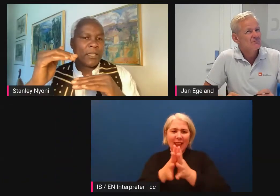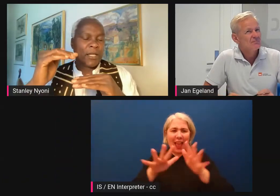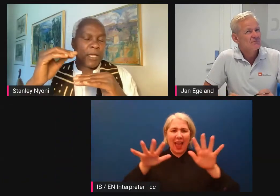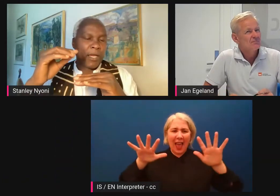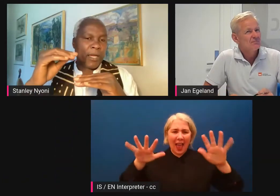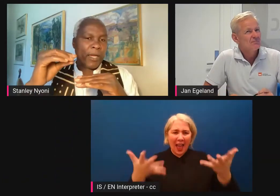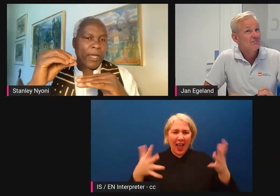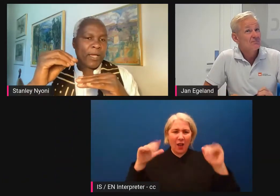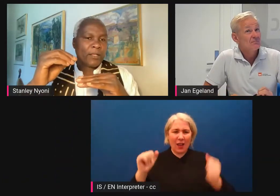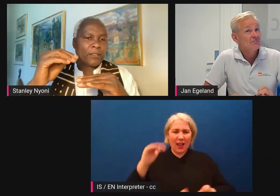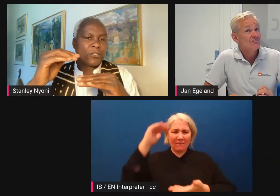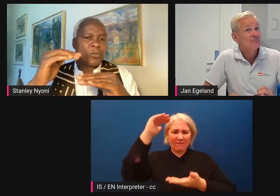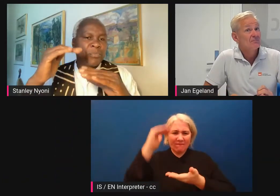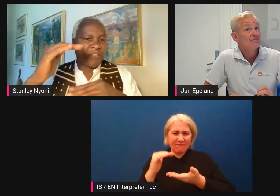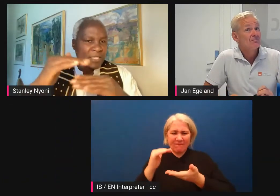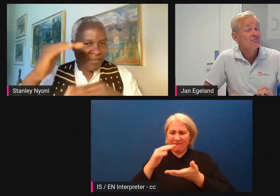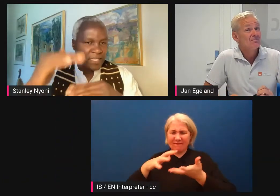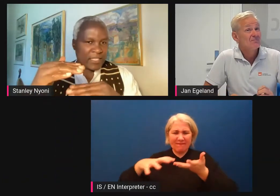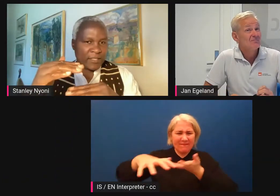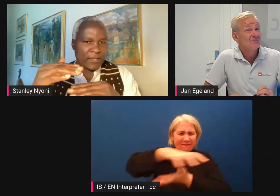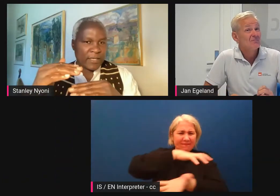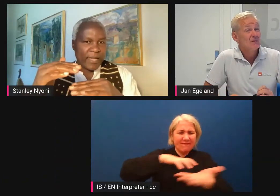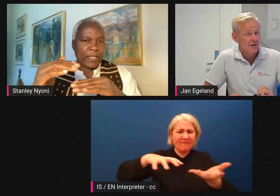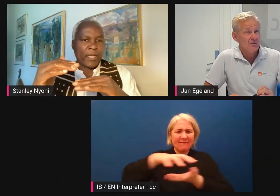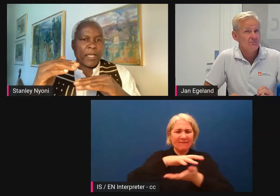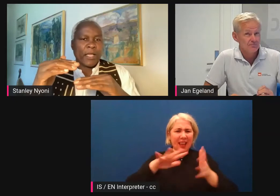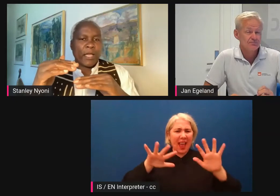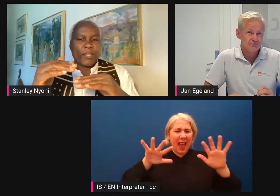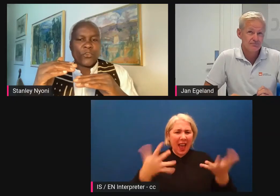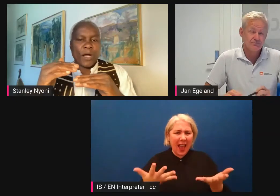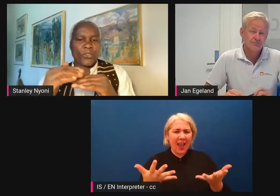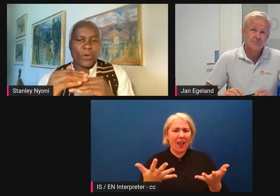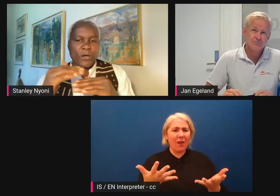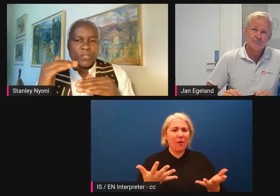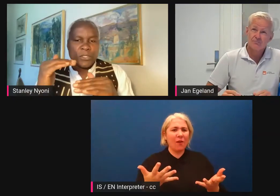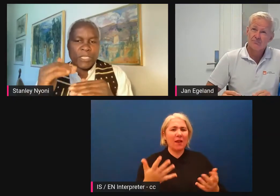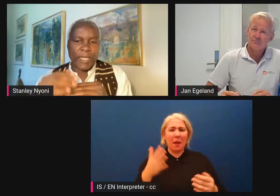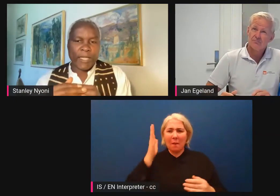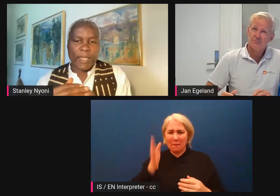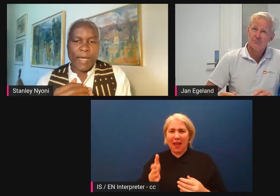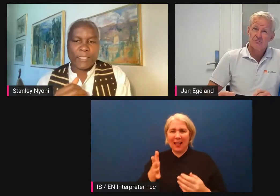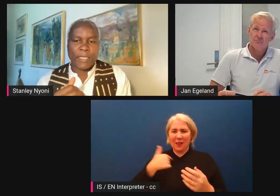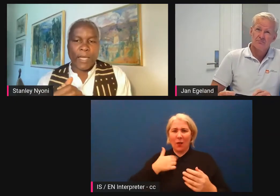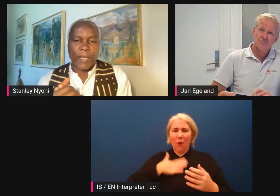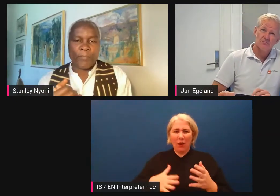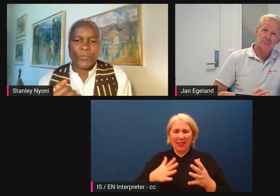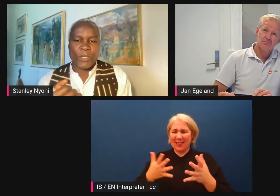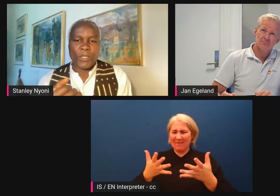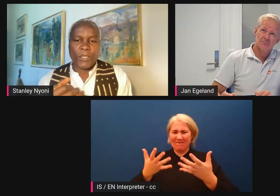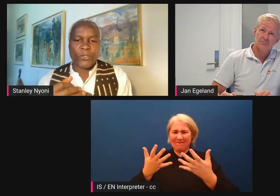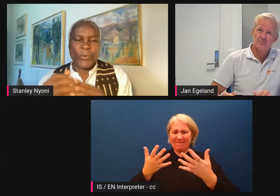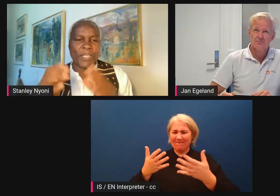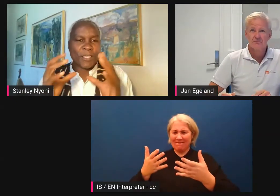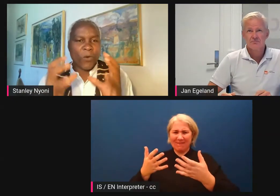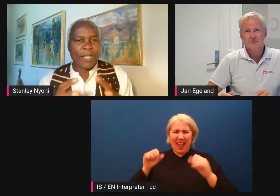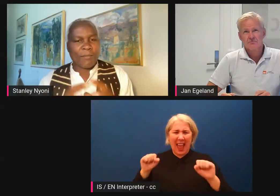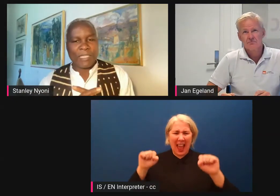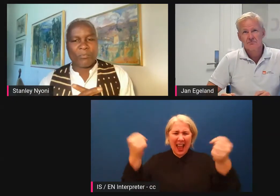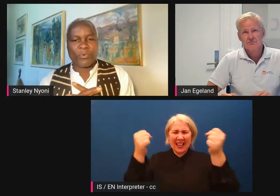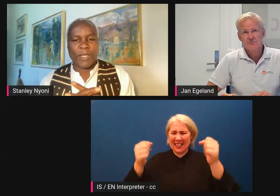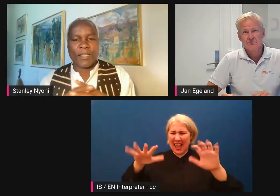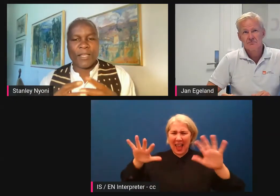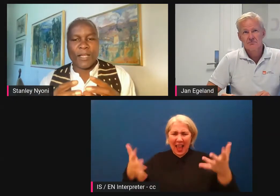actually do preventive action, right? And you are also saying that we need a